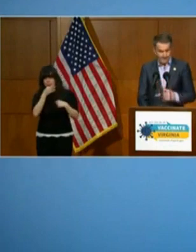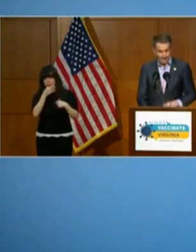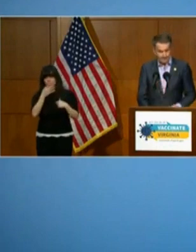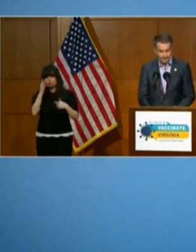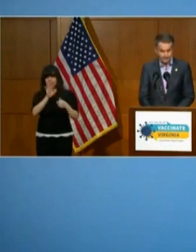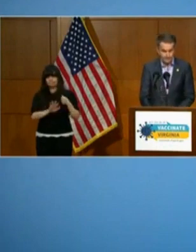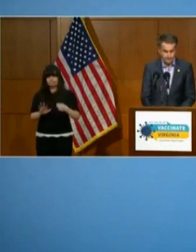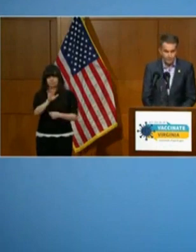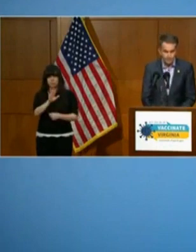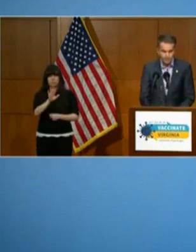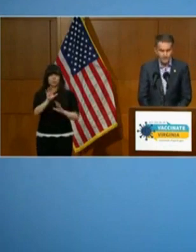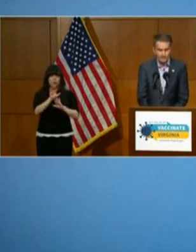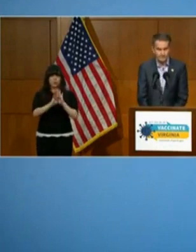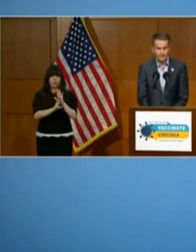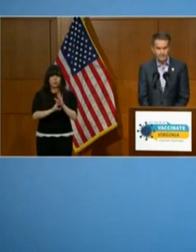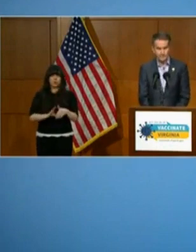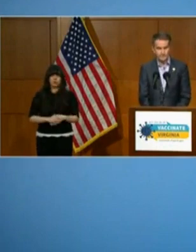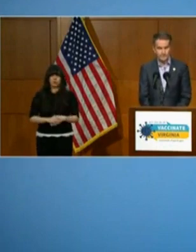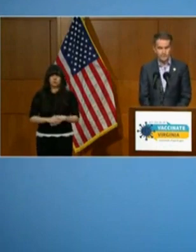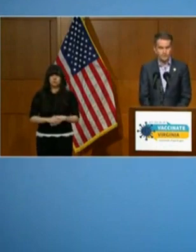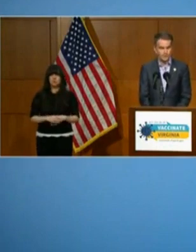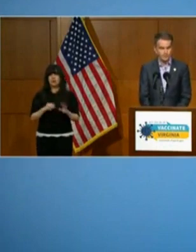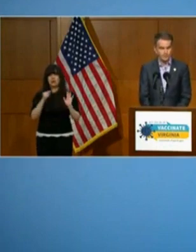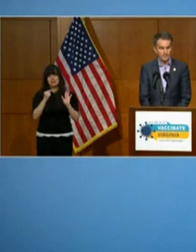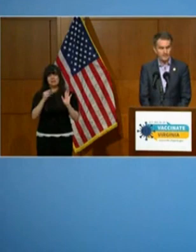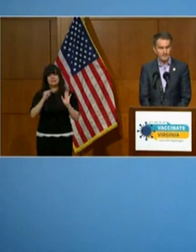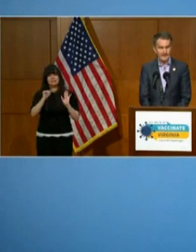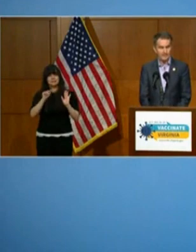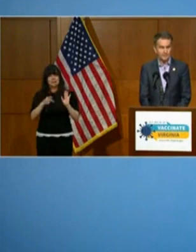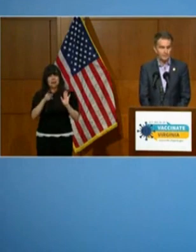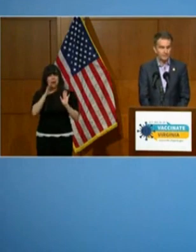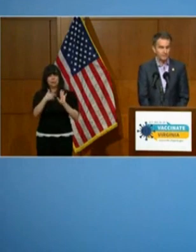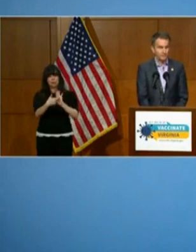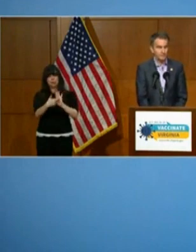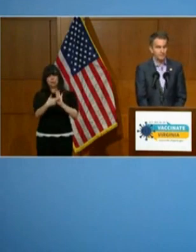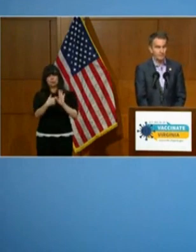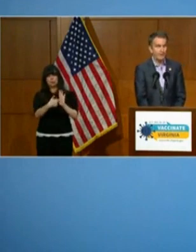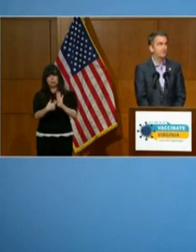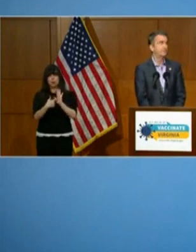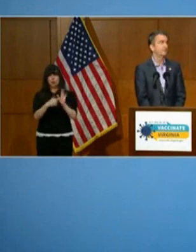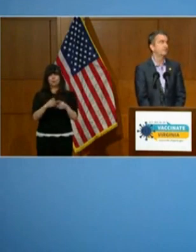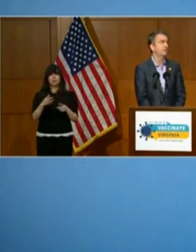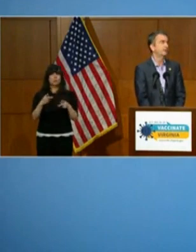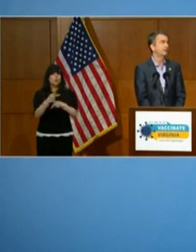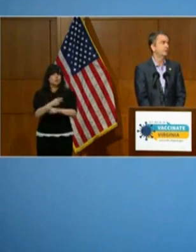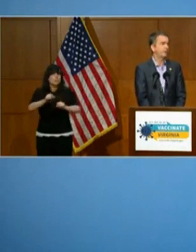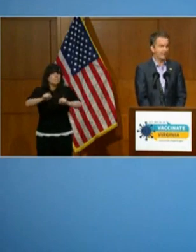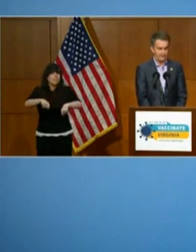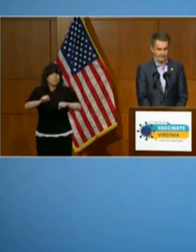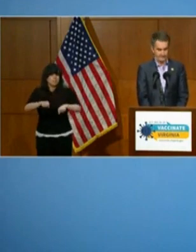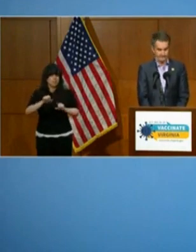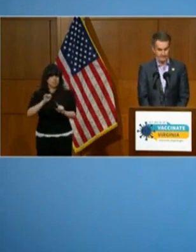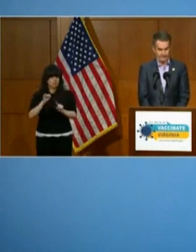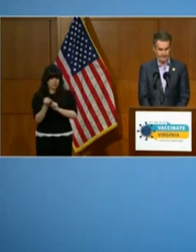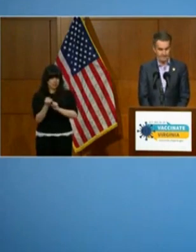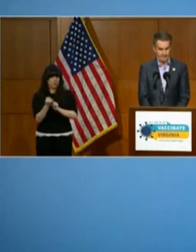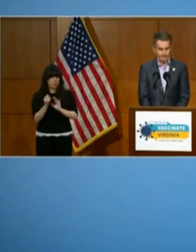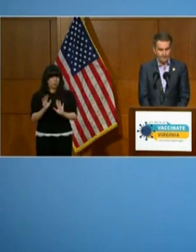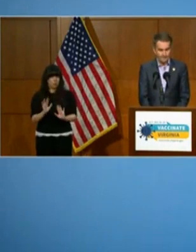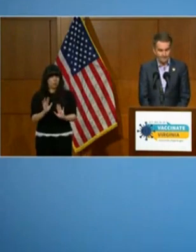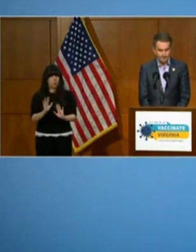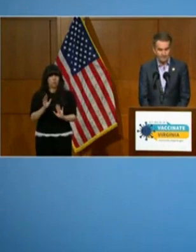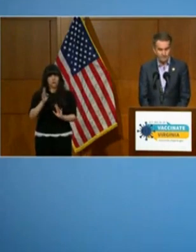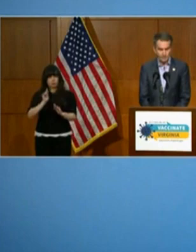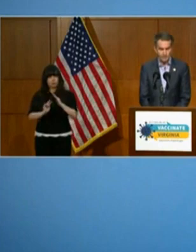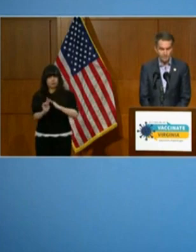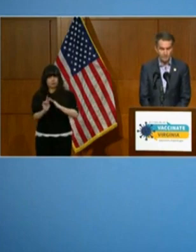This map shows you the worst-case scenario snow totals that the National Weather Service at Wakefield is predicting. For